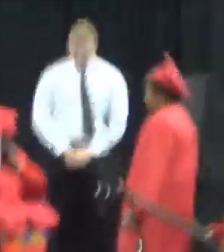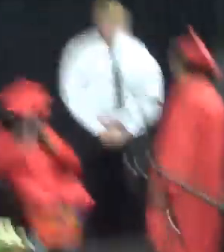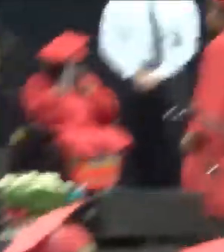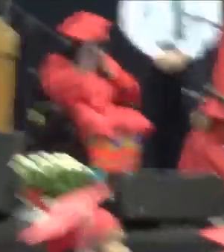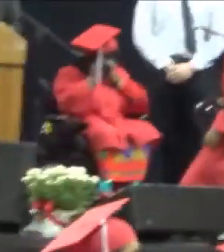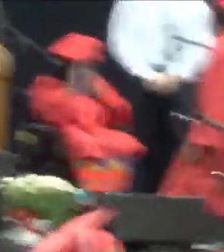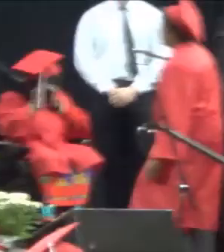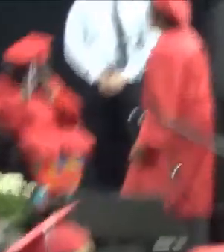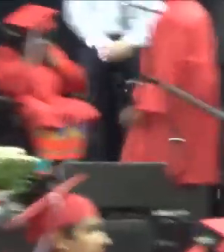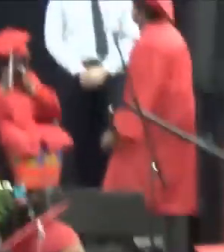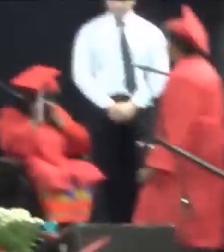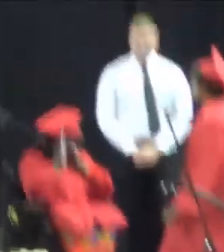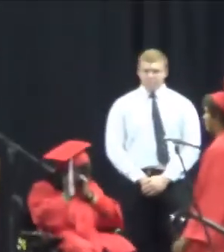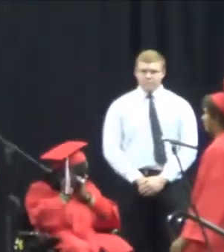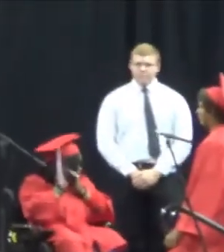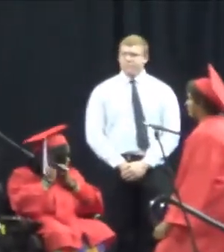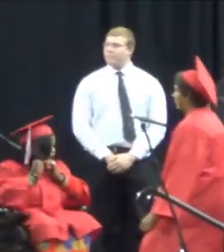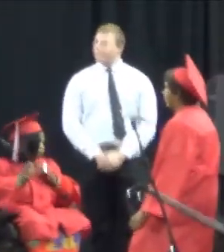Jeffrey Ann Mills.